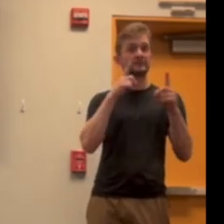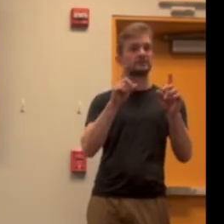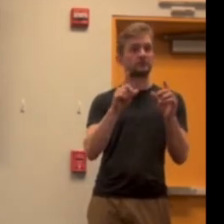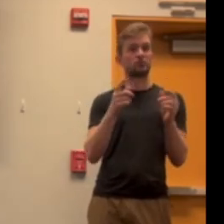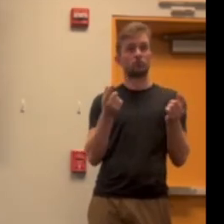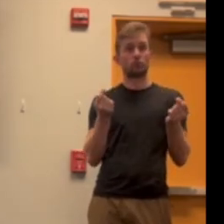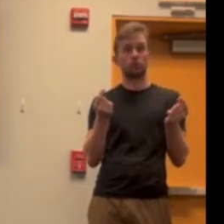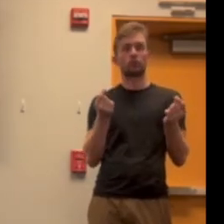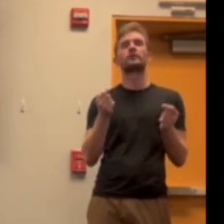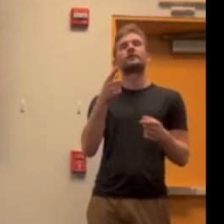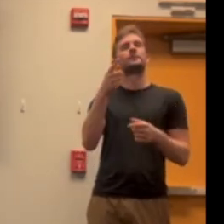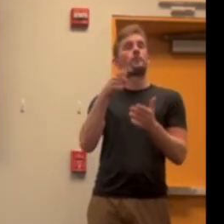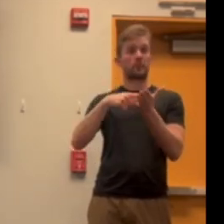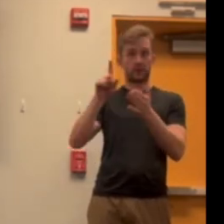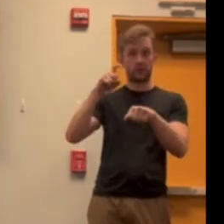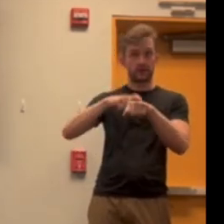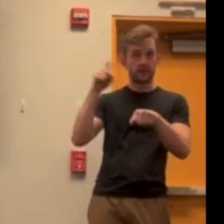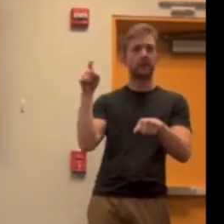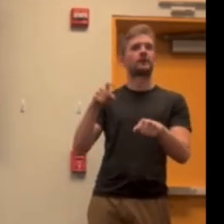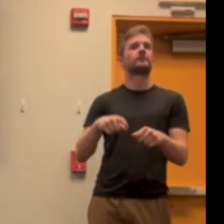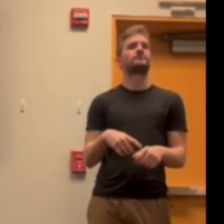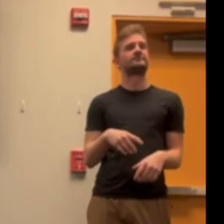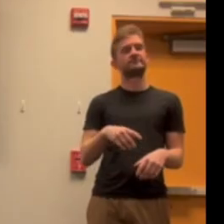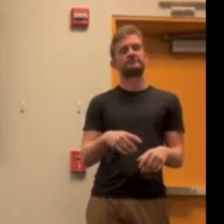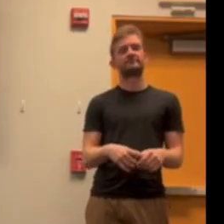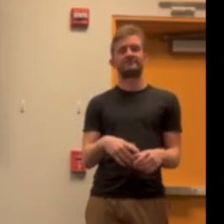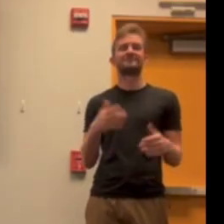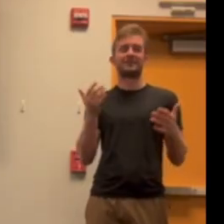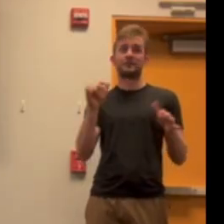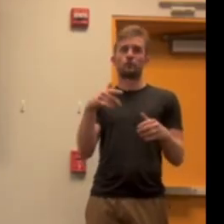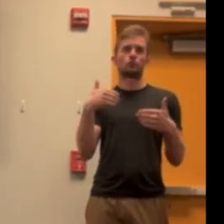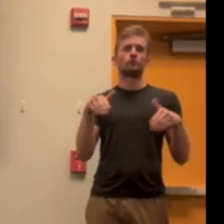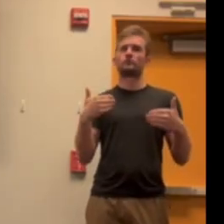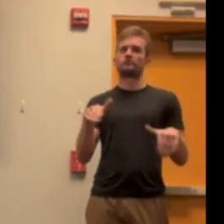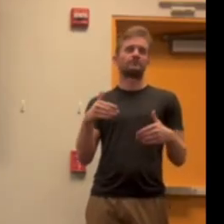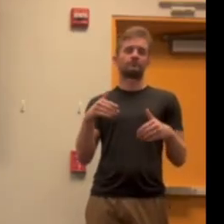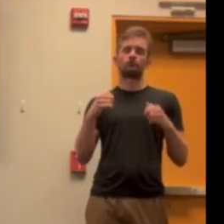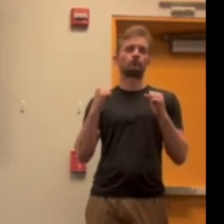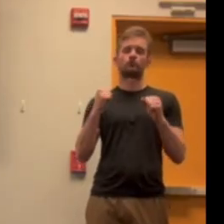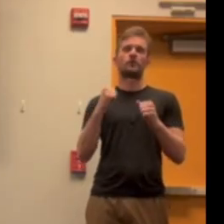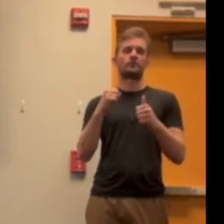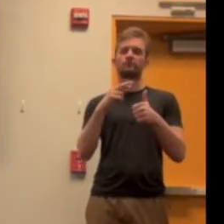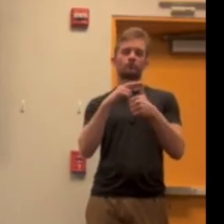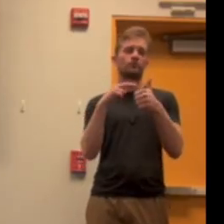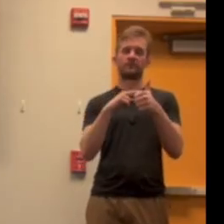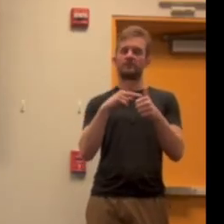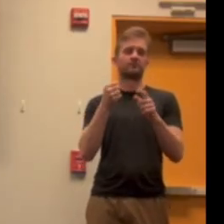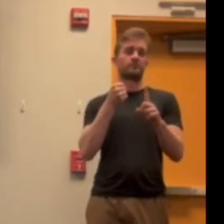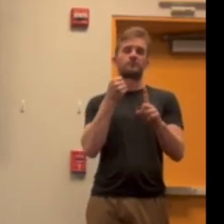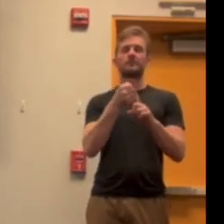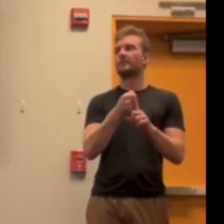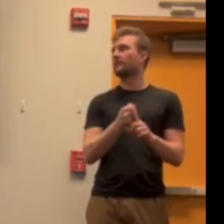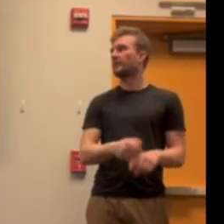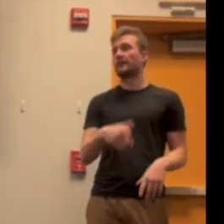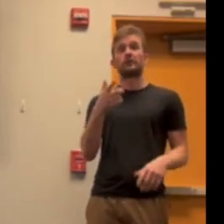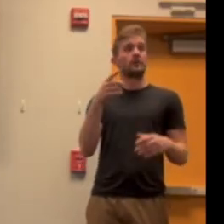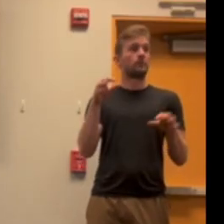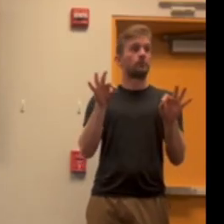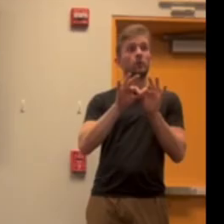is, that's the key to the whole thing. So know when your bills are. This day and age, it's